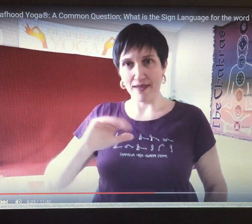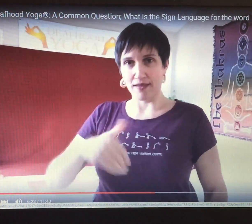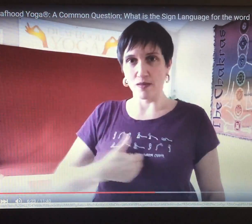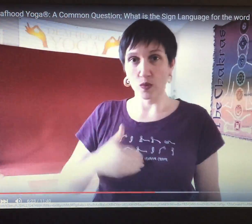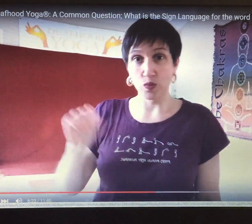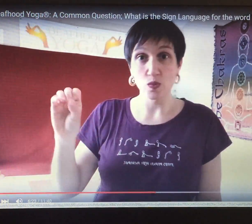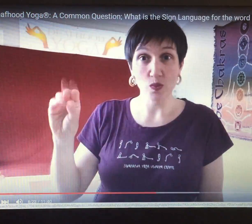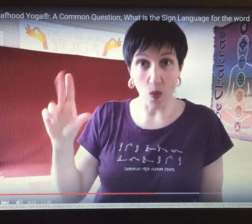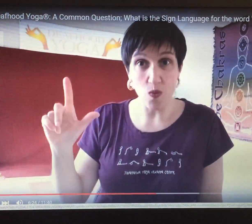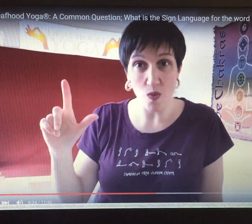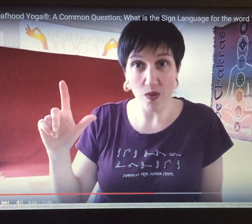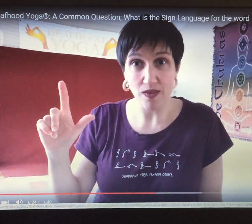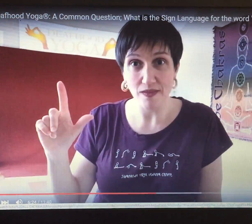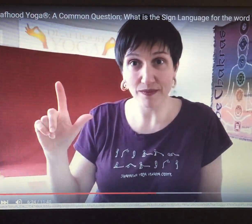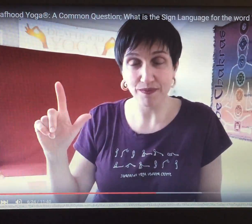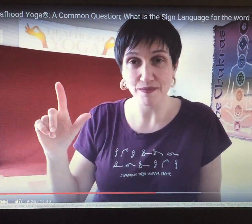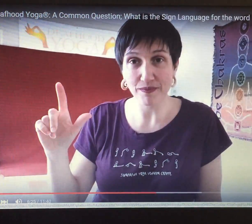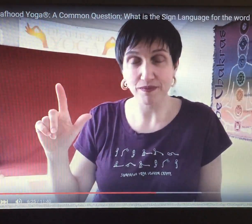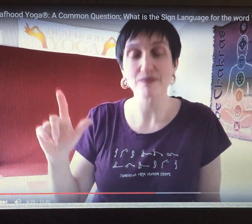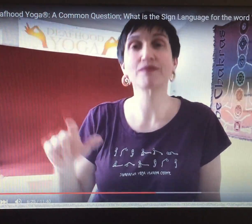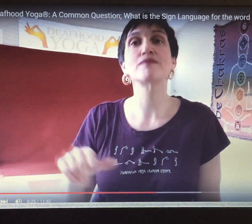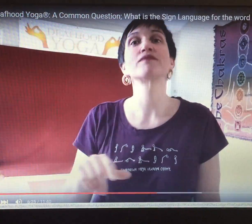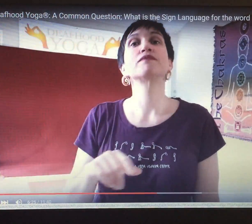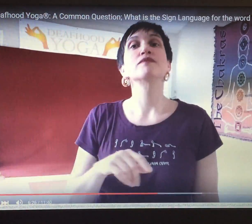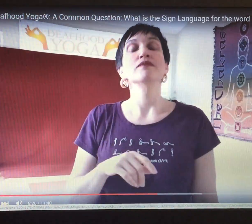body, and soul.